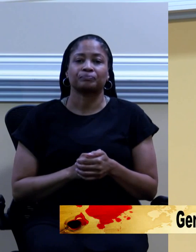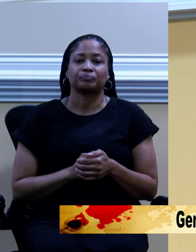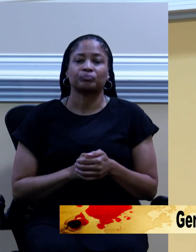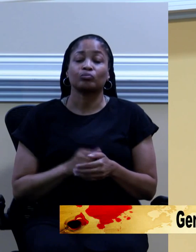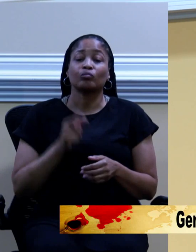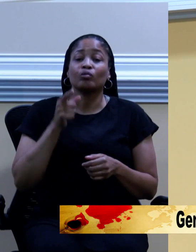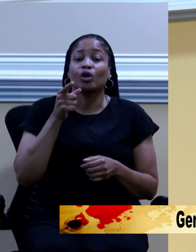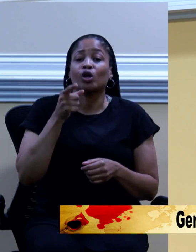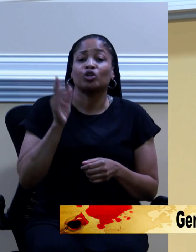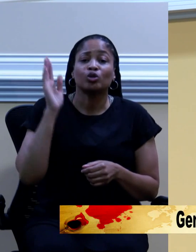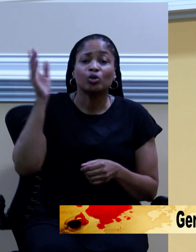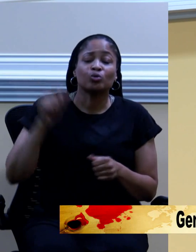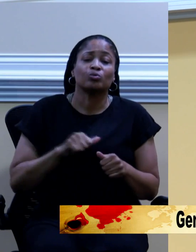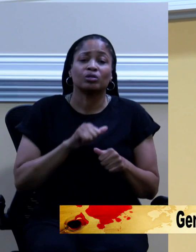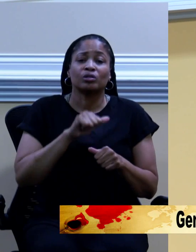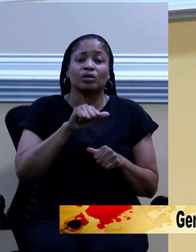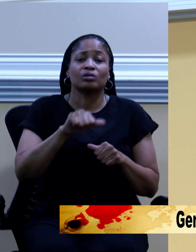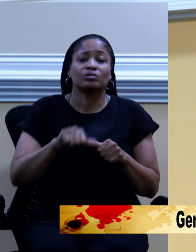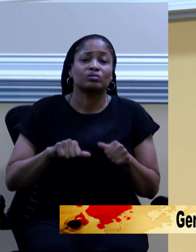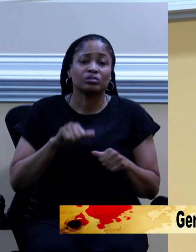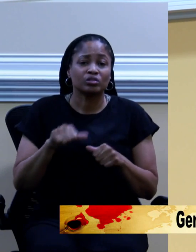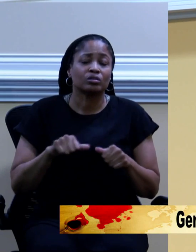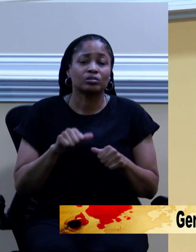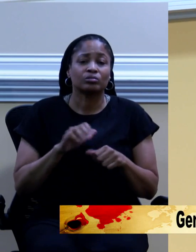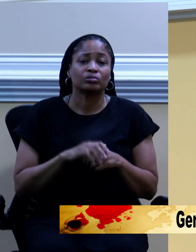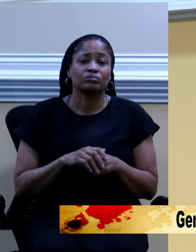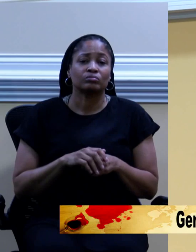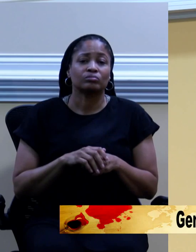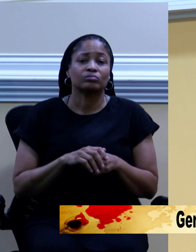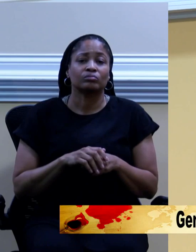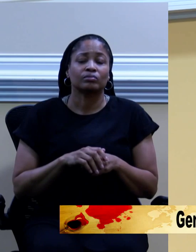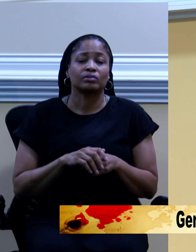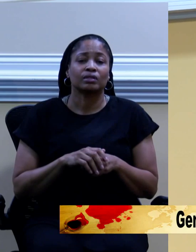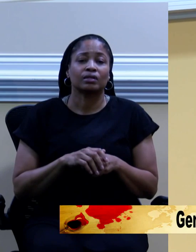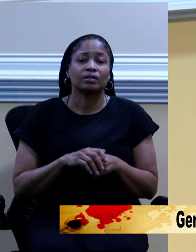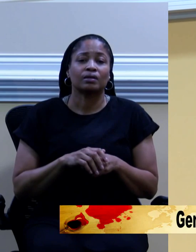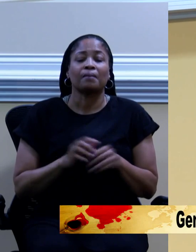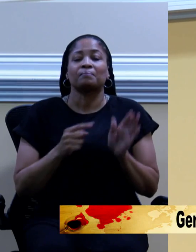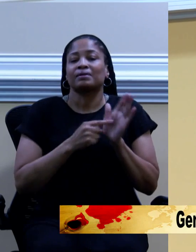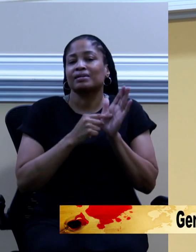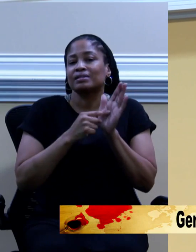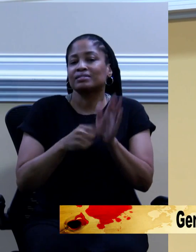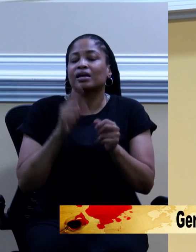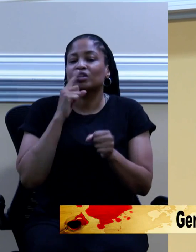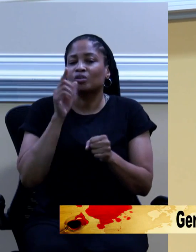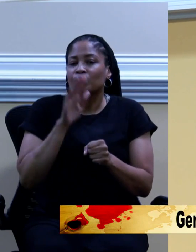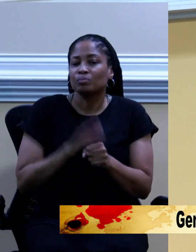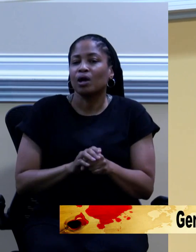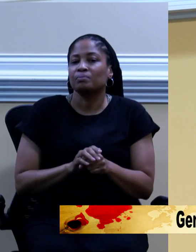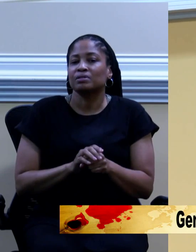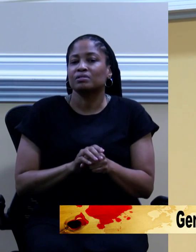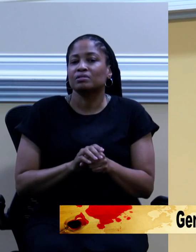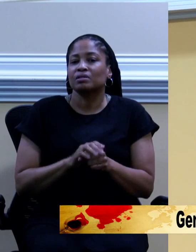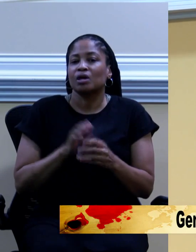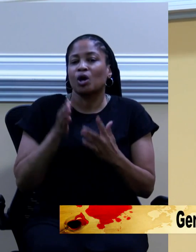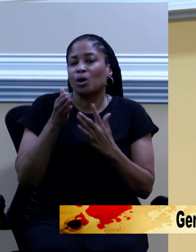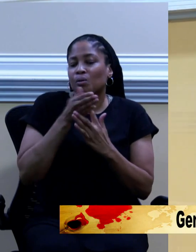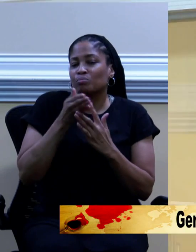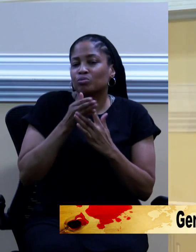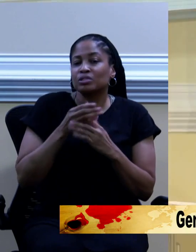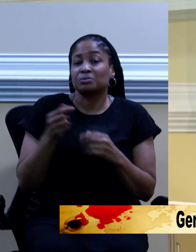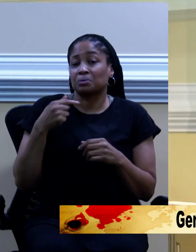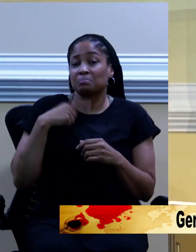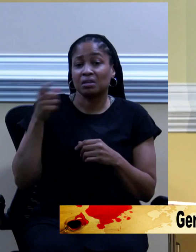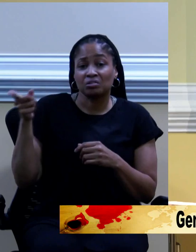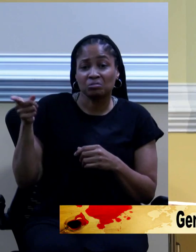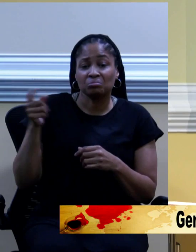shall circumcise the flesh in your foreskin, and it shall be a token of the covenant between me and you. Now, it's just like that blood was